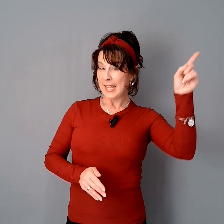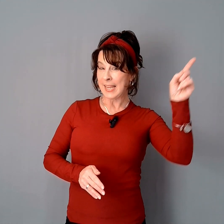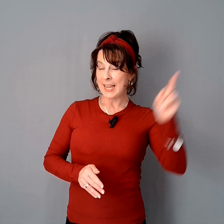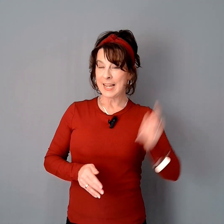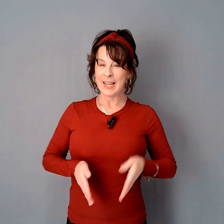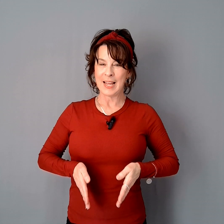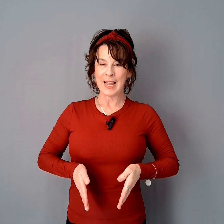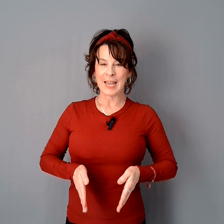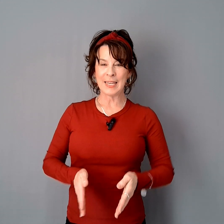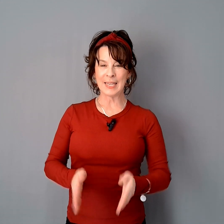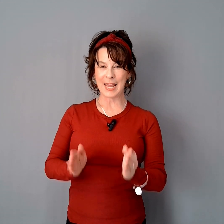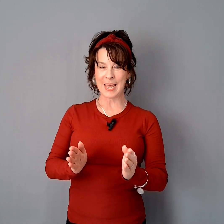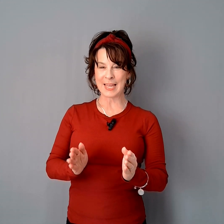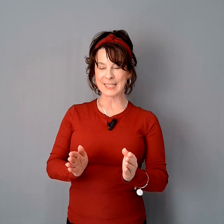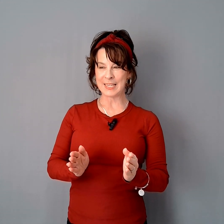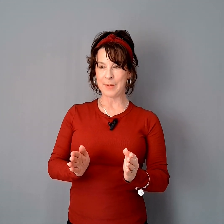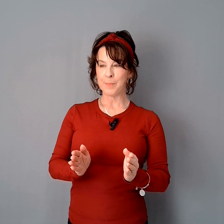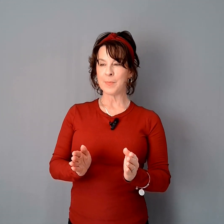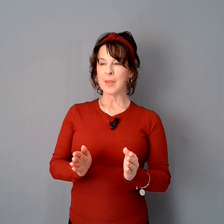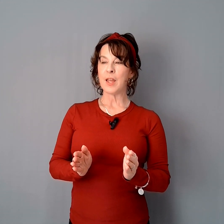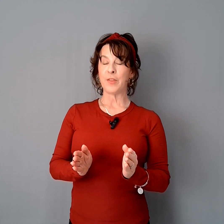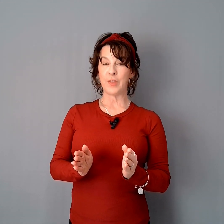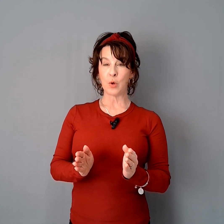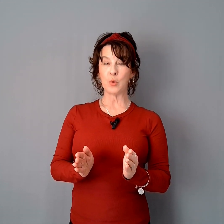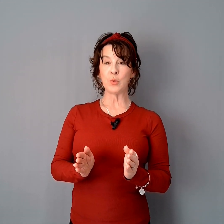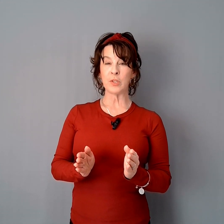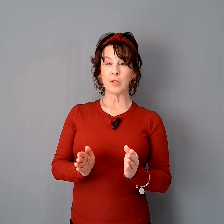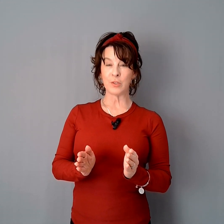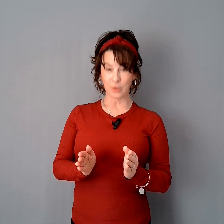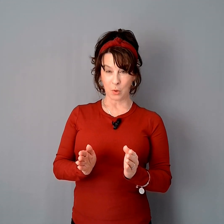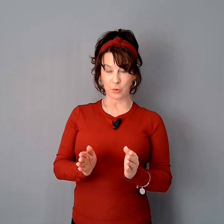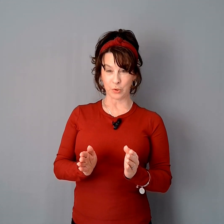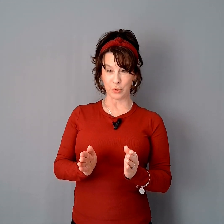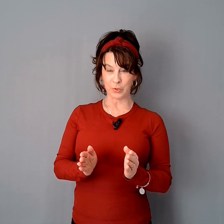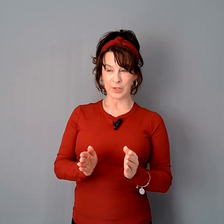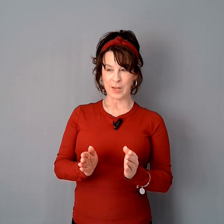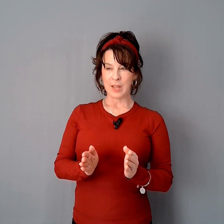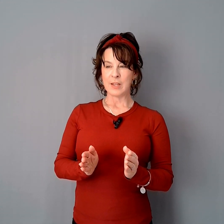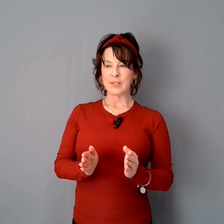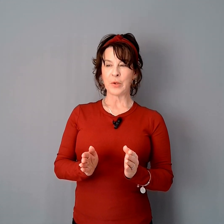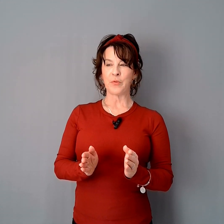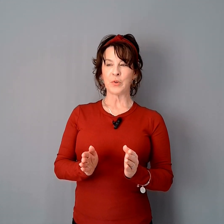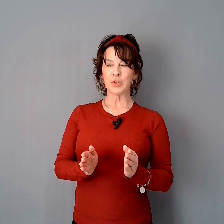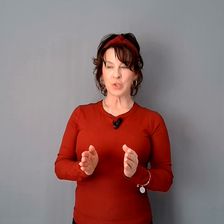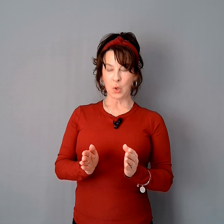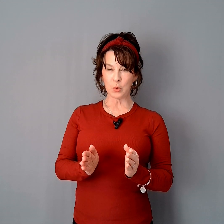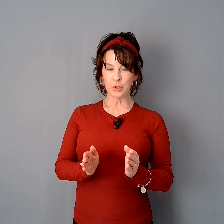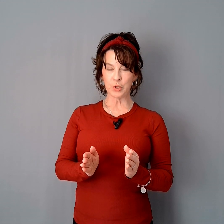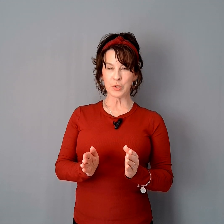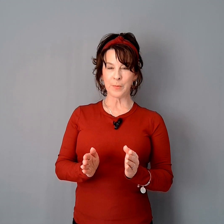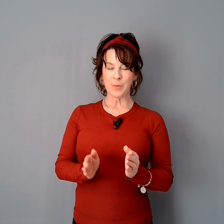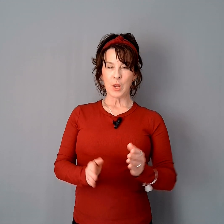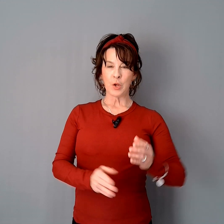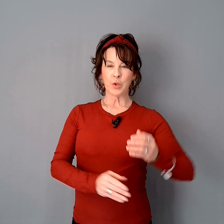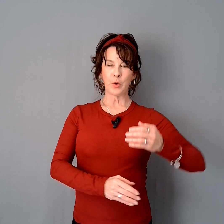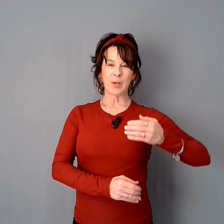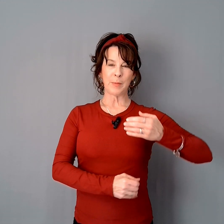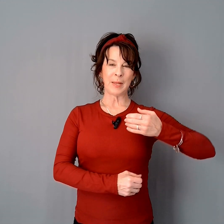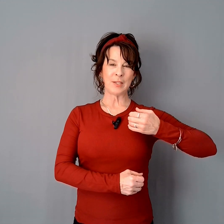He let those soldiers. So for soldiers, you're going to place